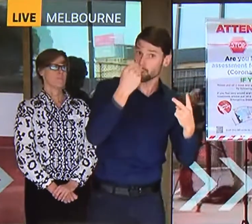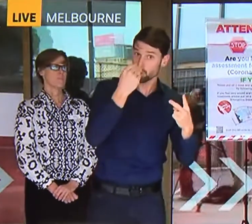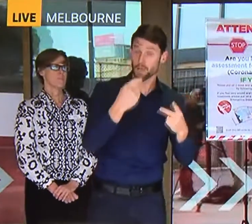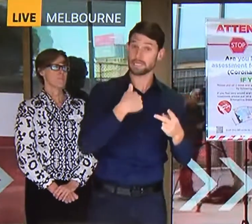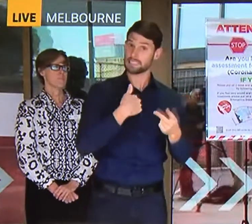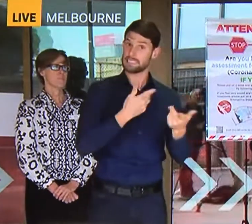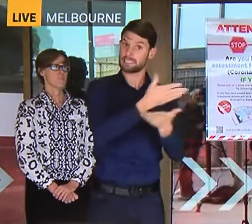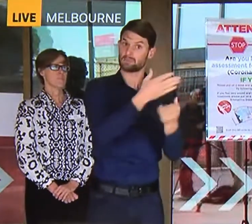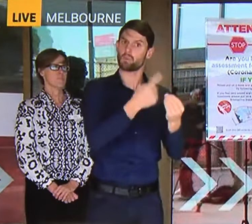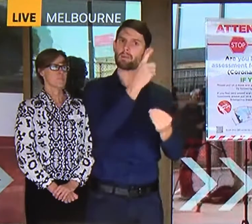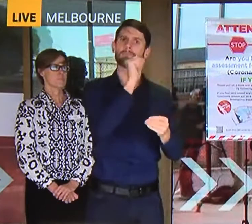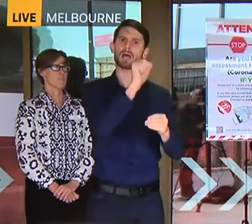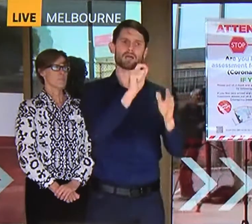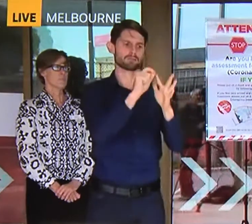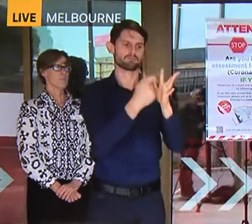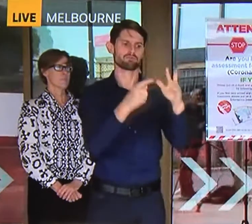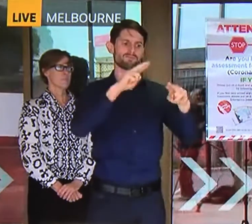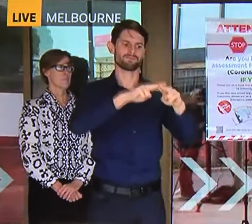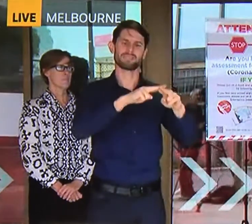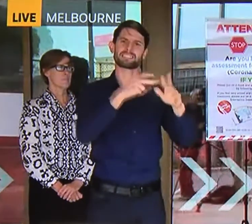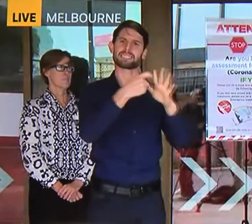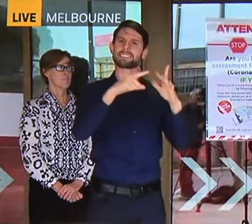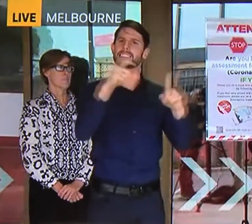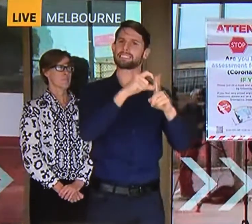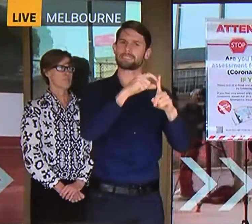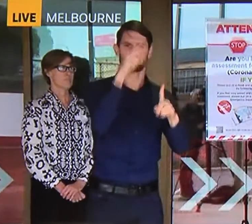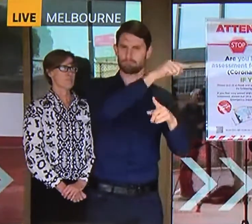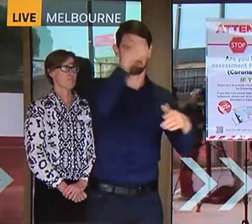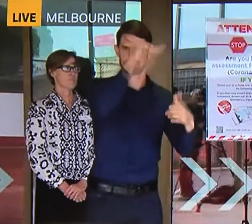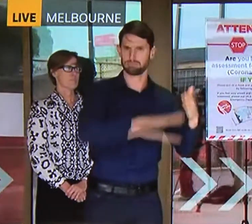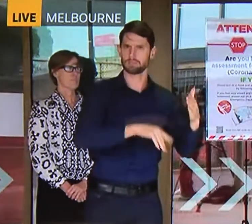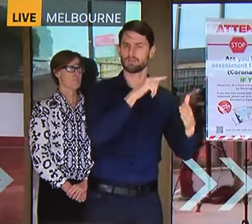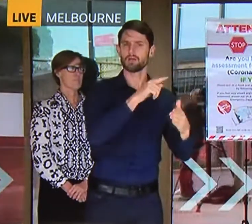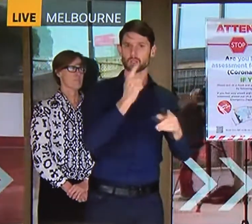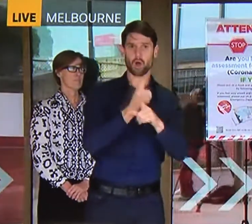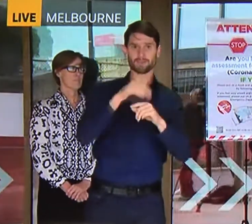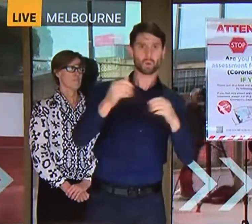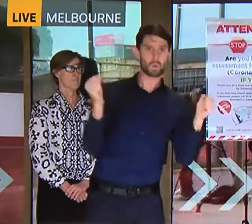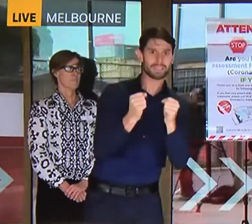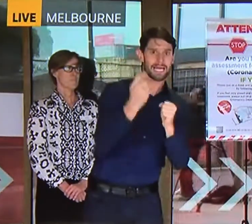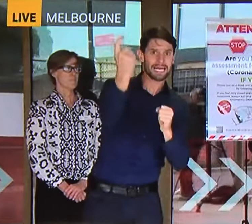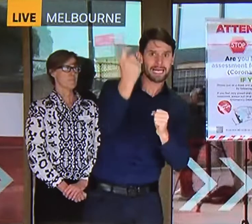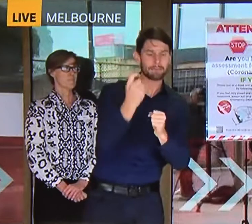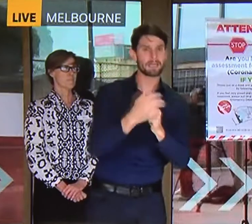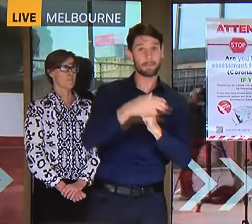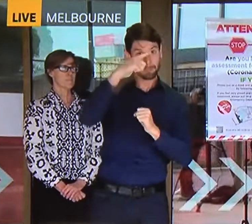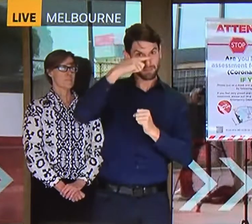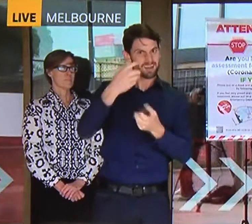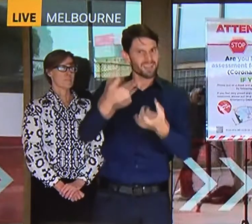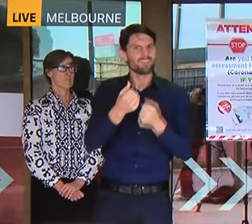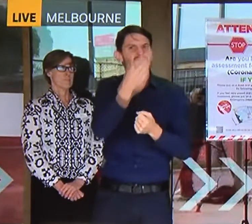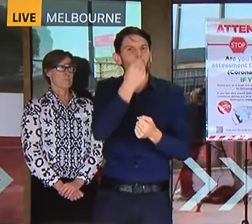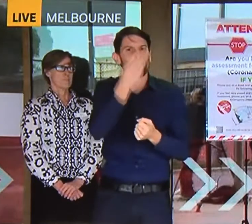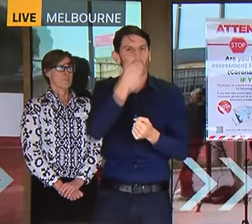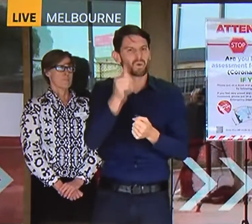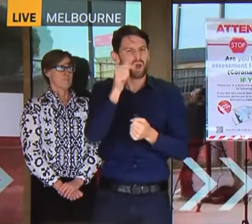Kidd shortly before talking with you, and he said that the expected arrival of significant flu would be in